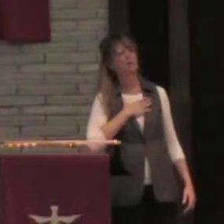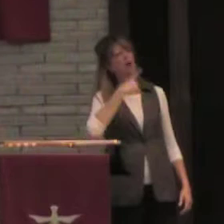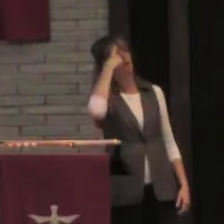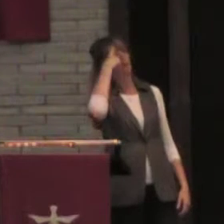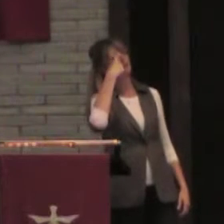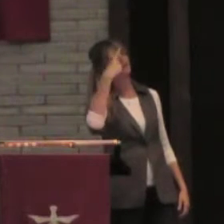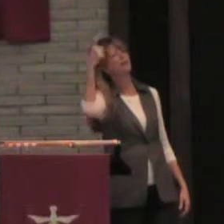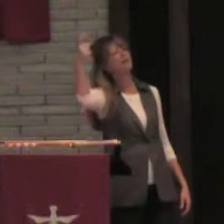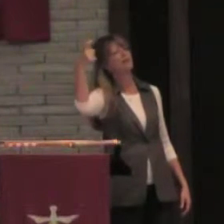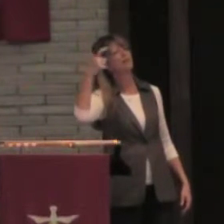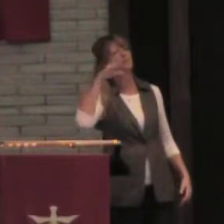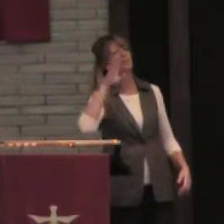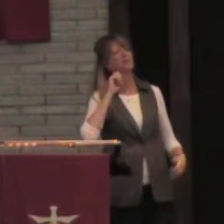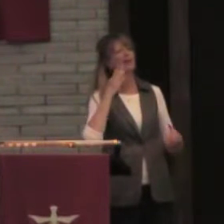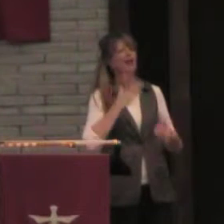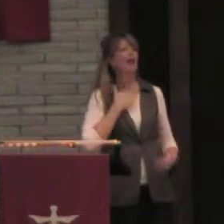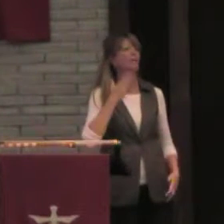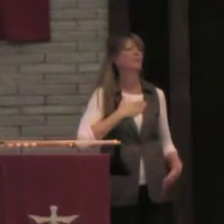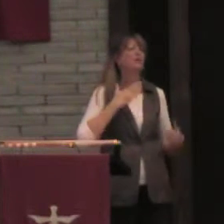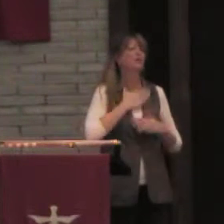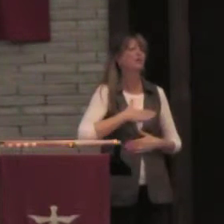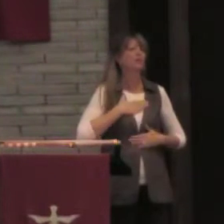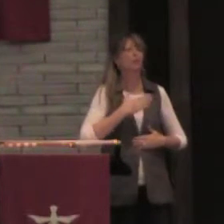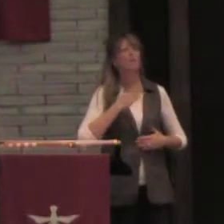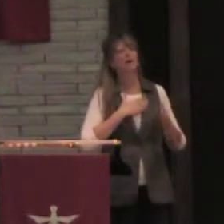heart's desires and my dreams.